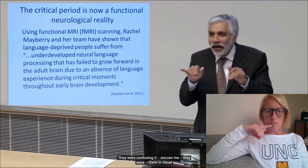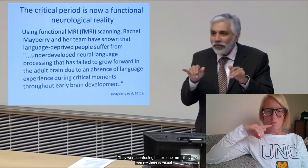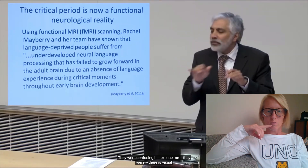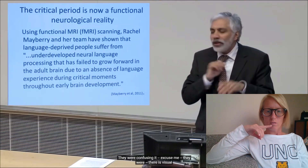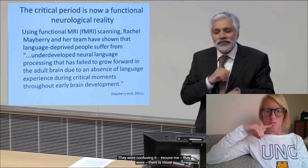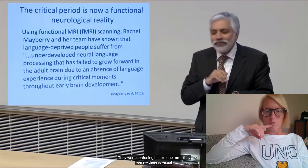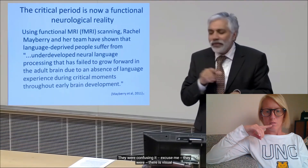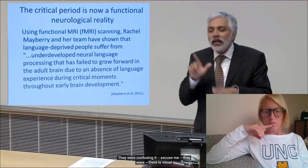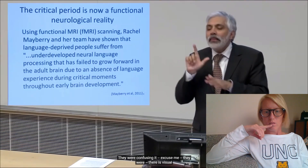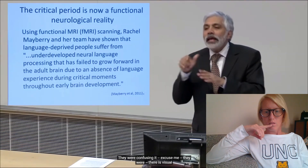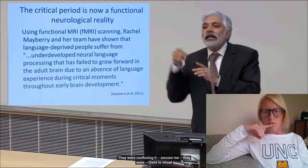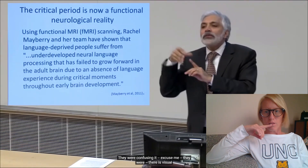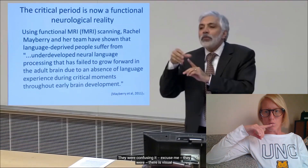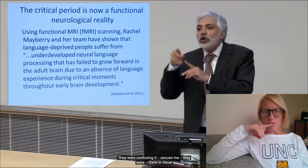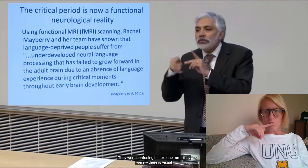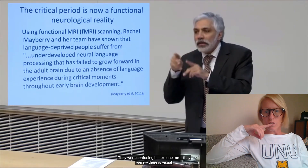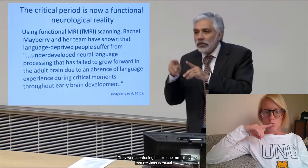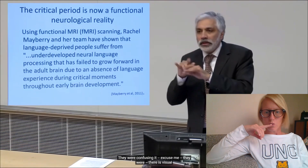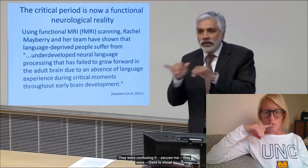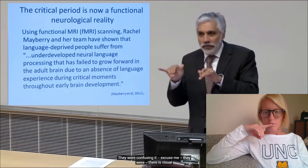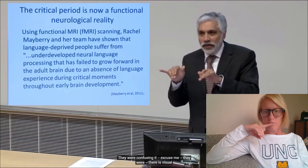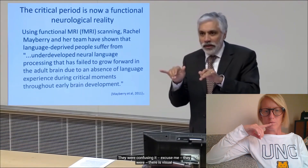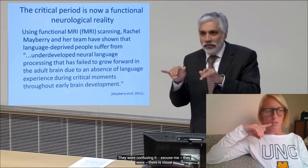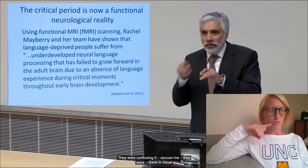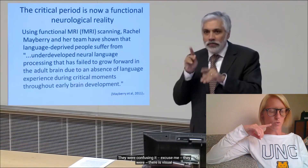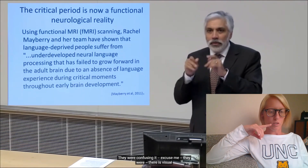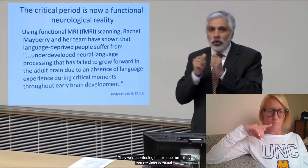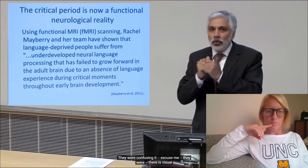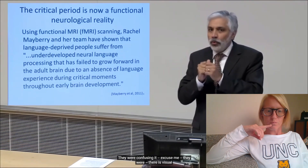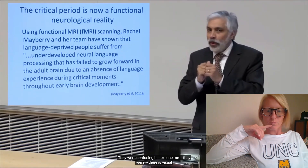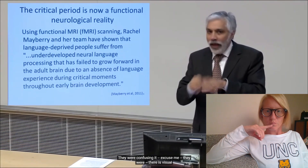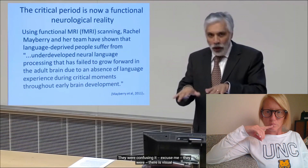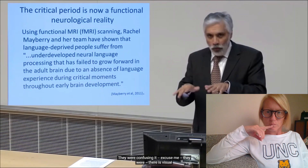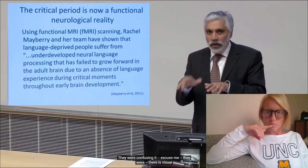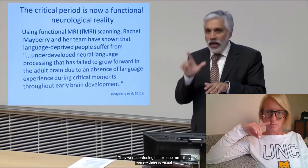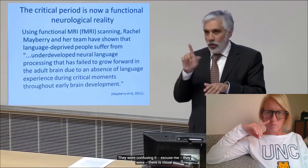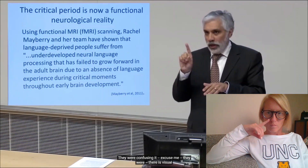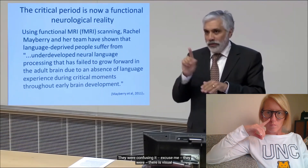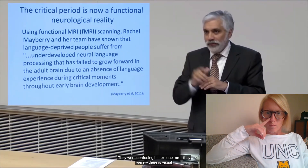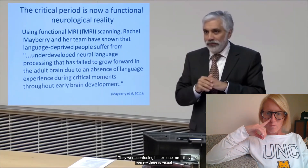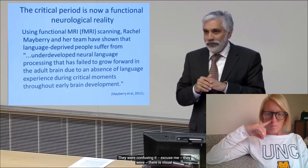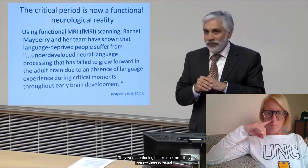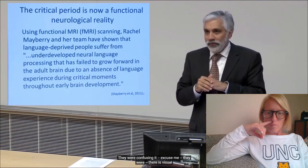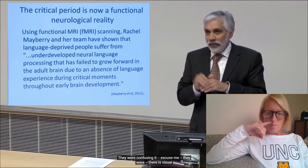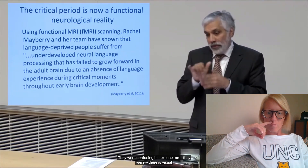it. Excuse me. They were confusion.